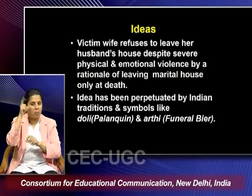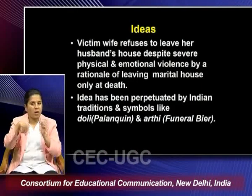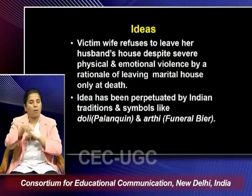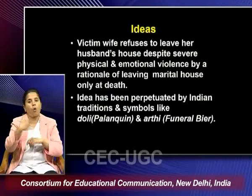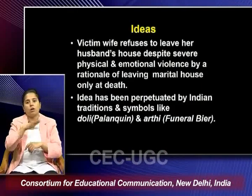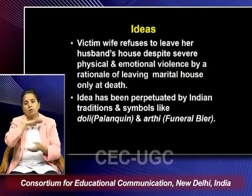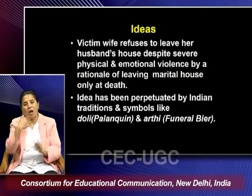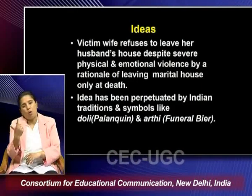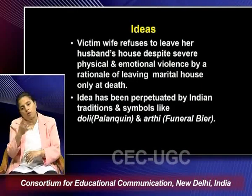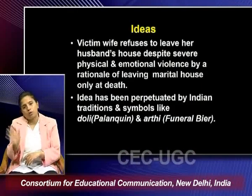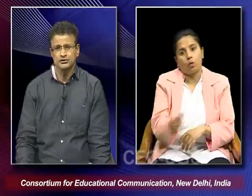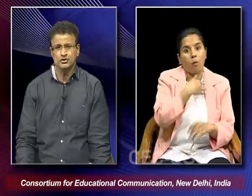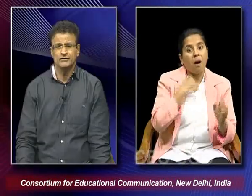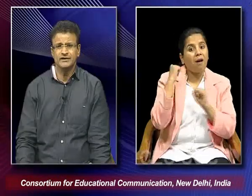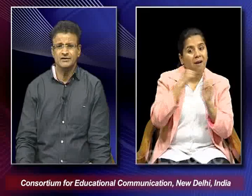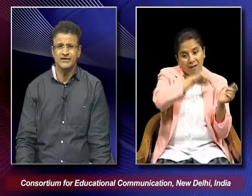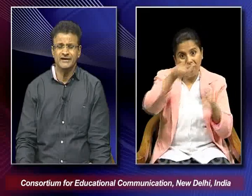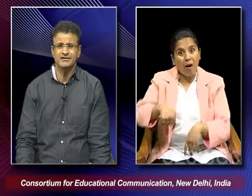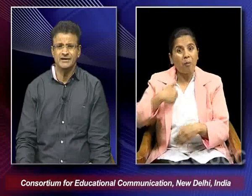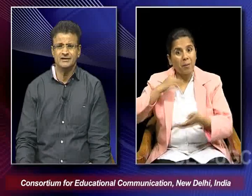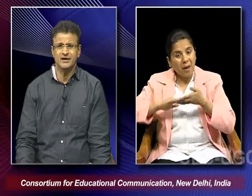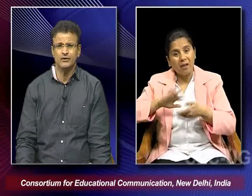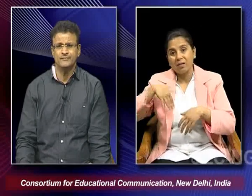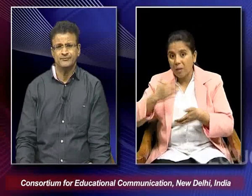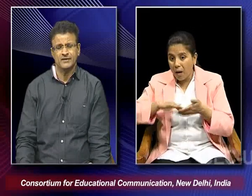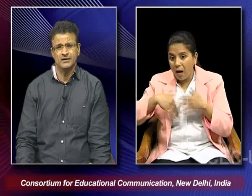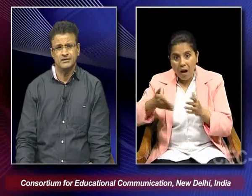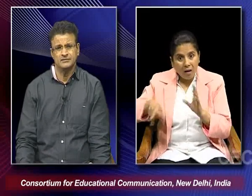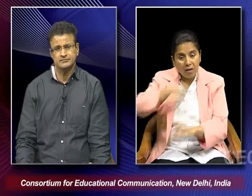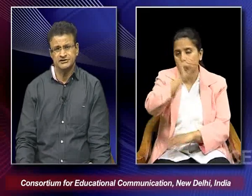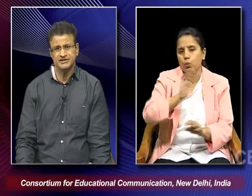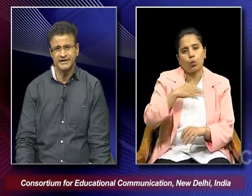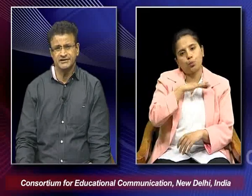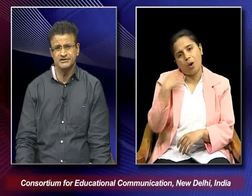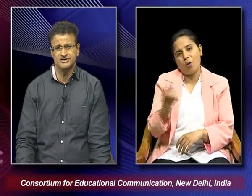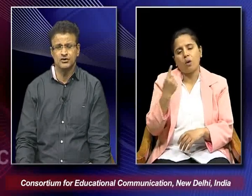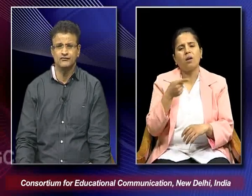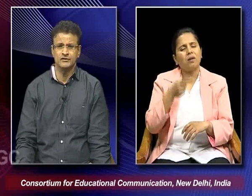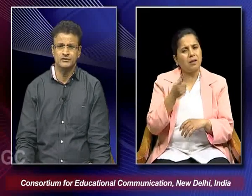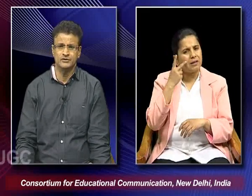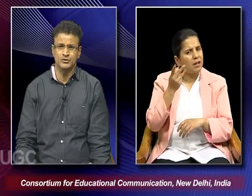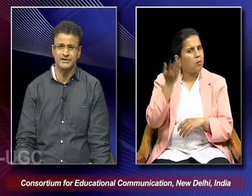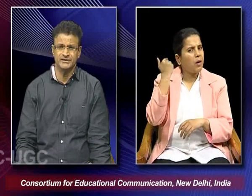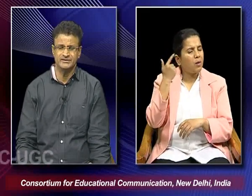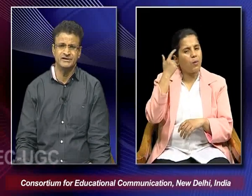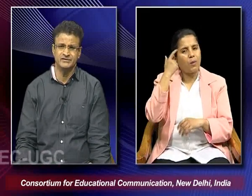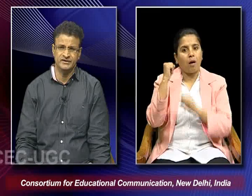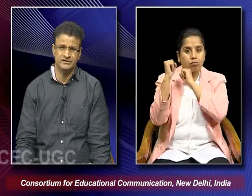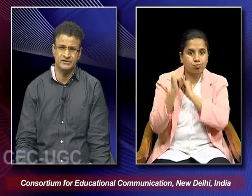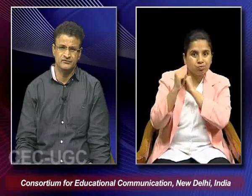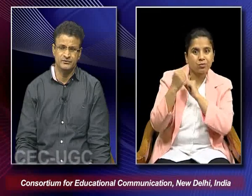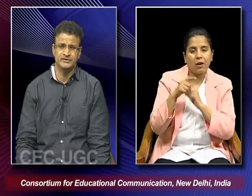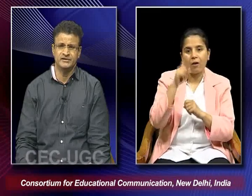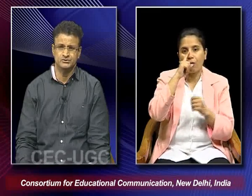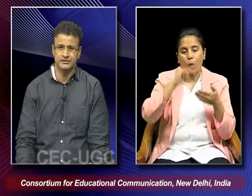funeral pyre. So we find that how these ideals of Doli and Arthi, where